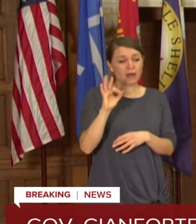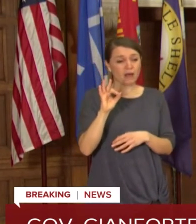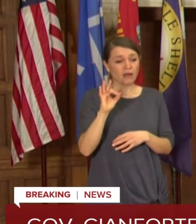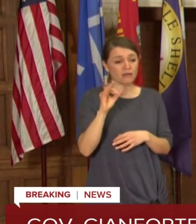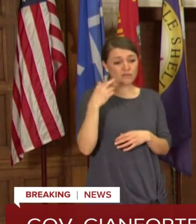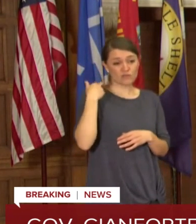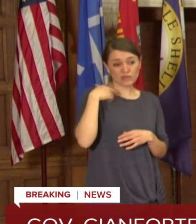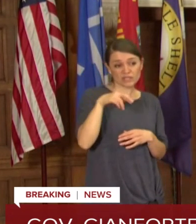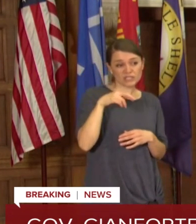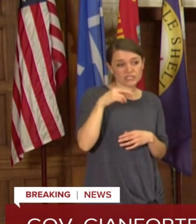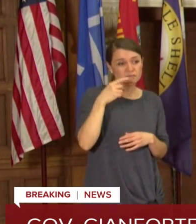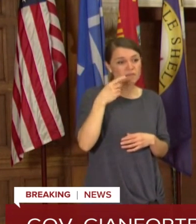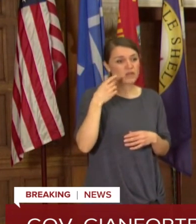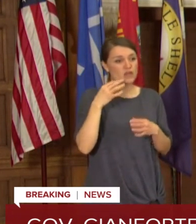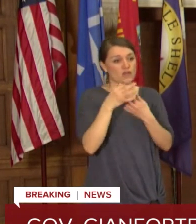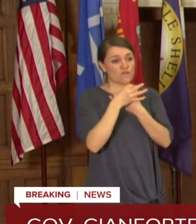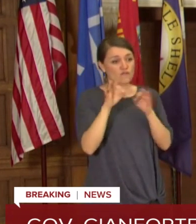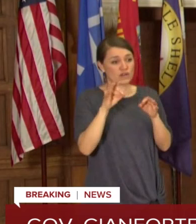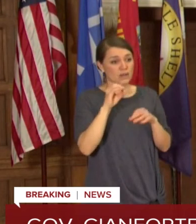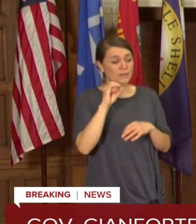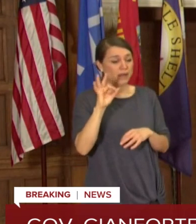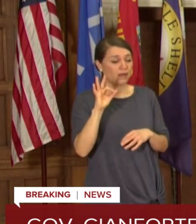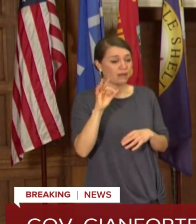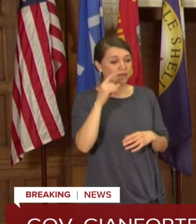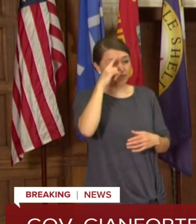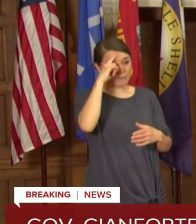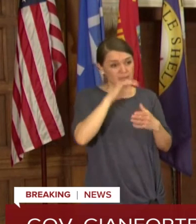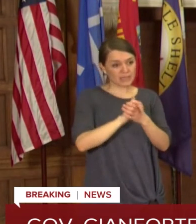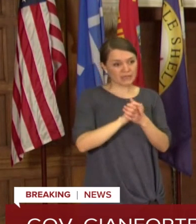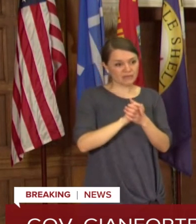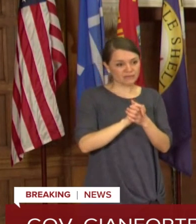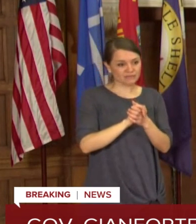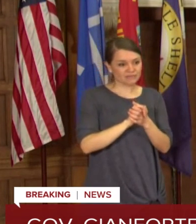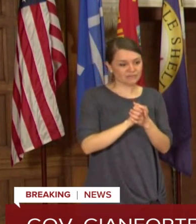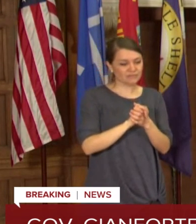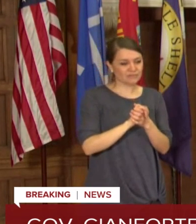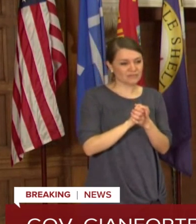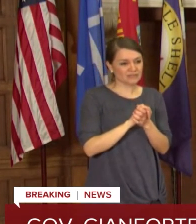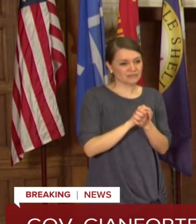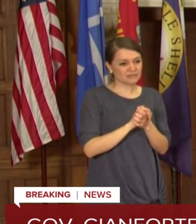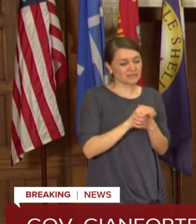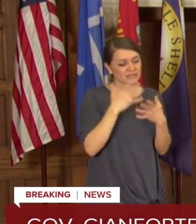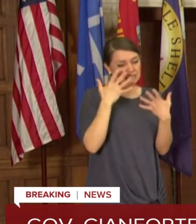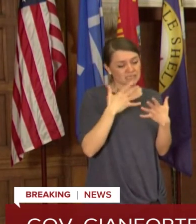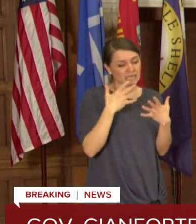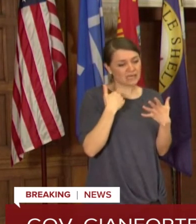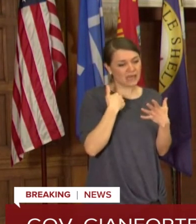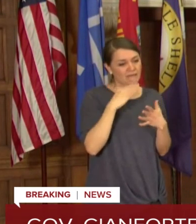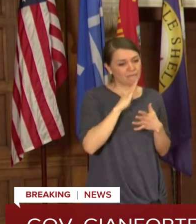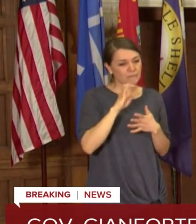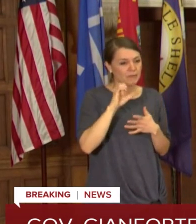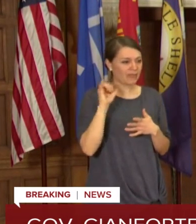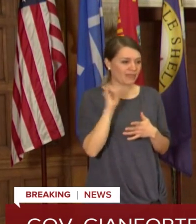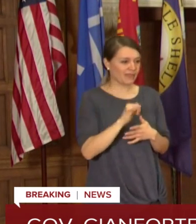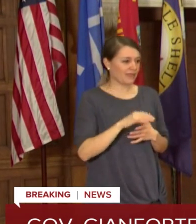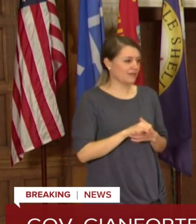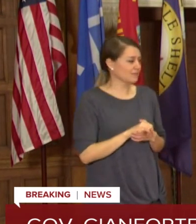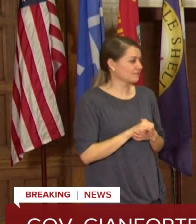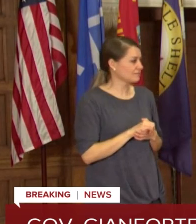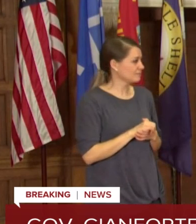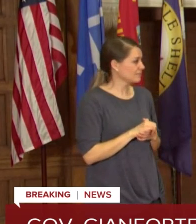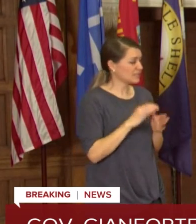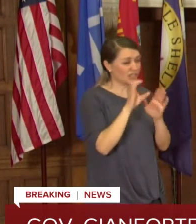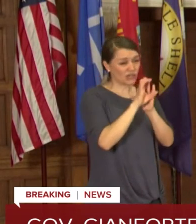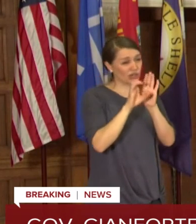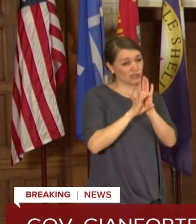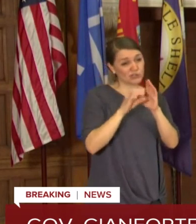and it's unfortunate that we need a bill like this given our Constitution is so clear. Is there any more questions online? One